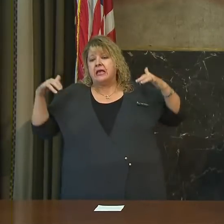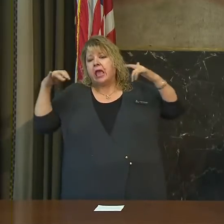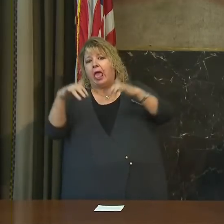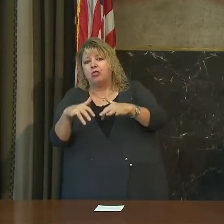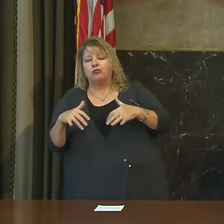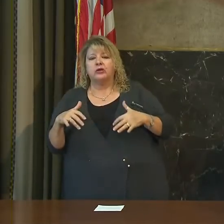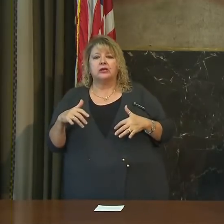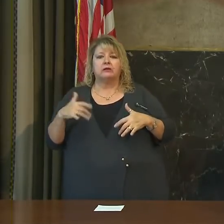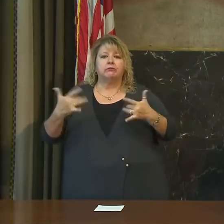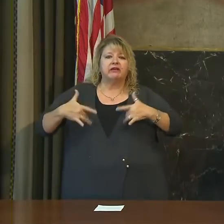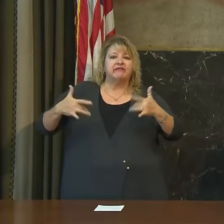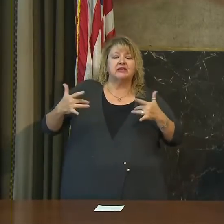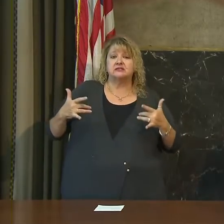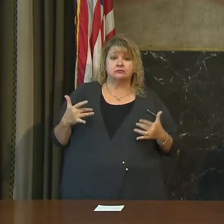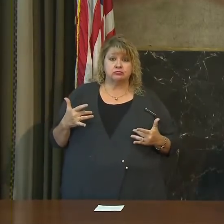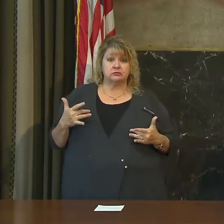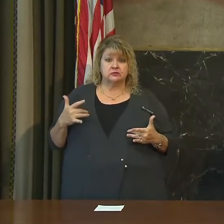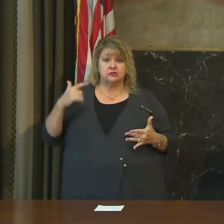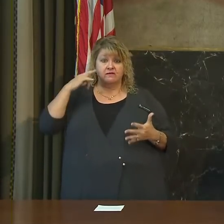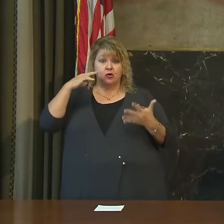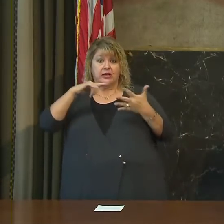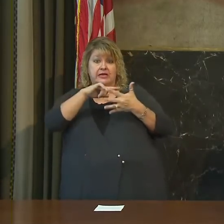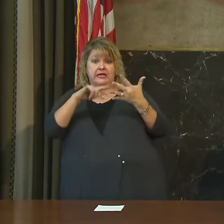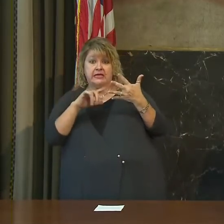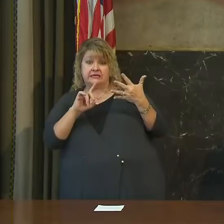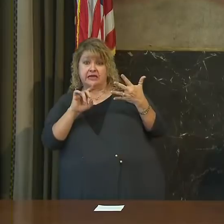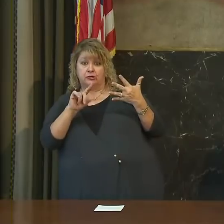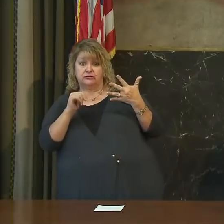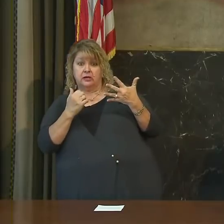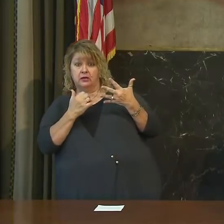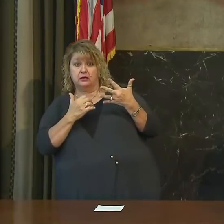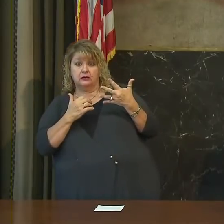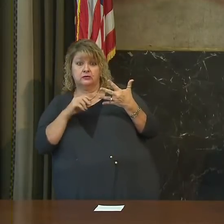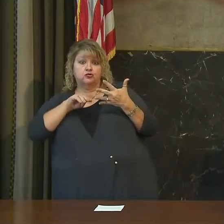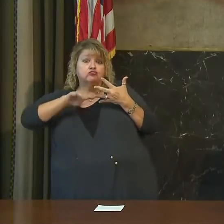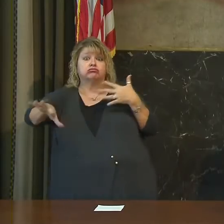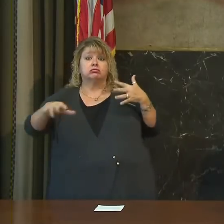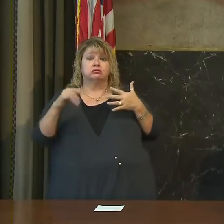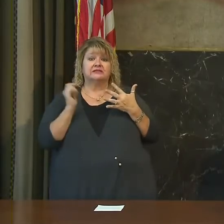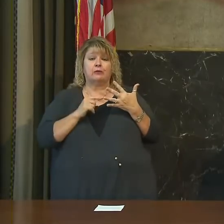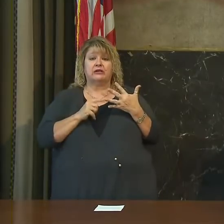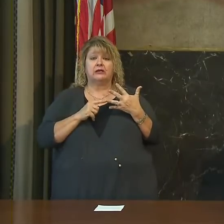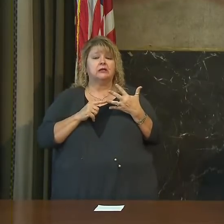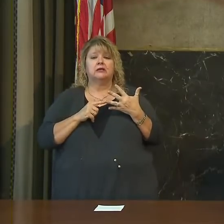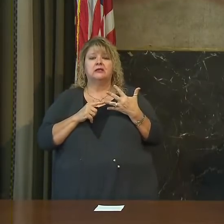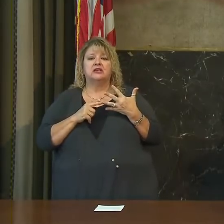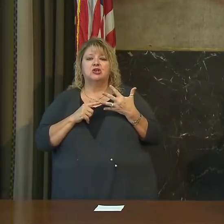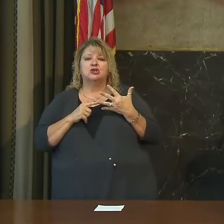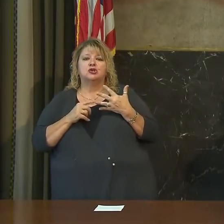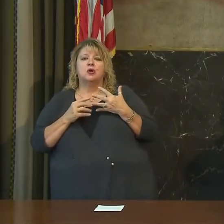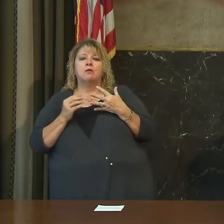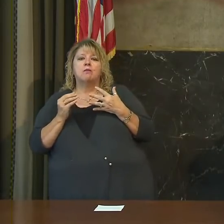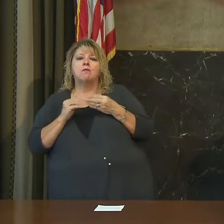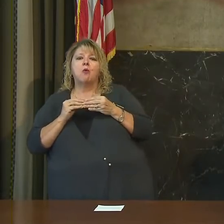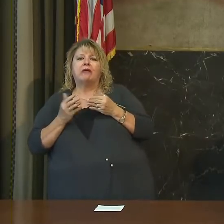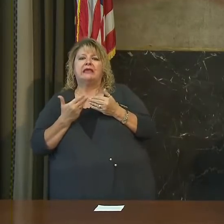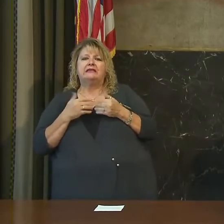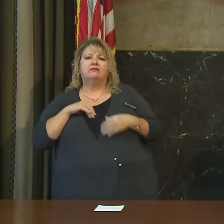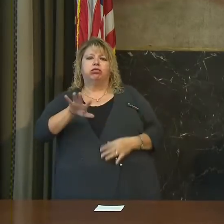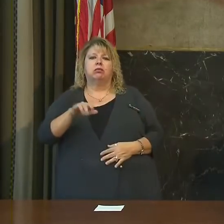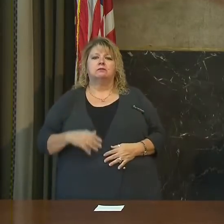events and so forth in order for this to happen because the Delta variant is so much more